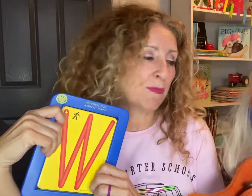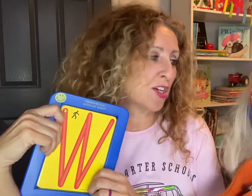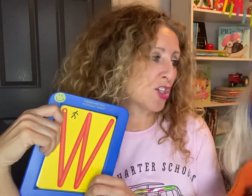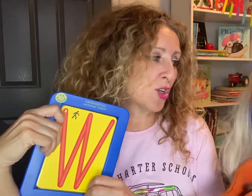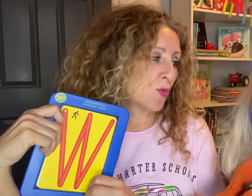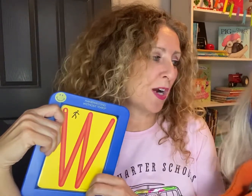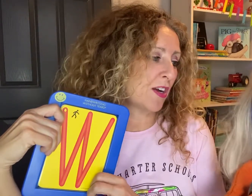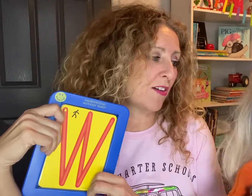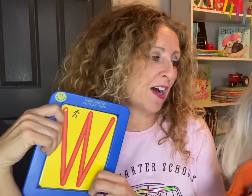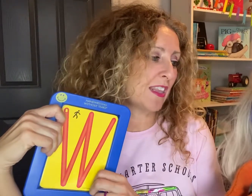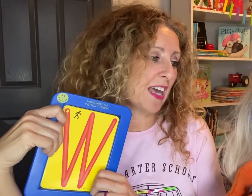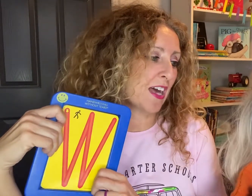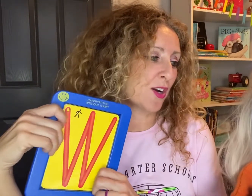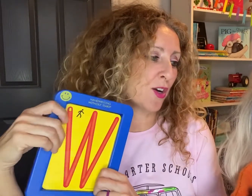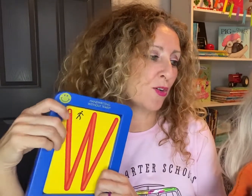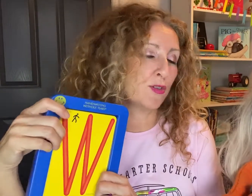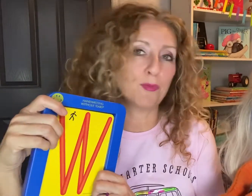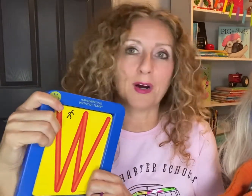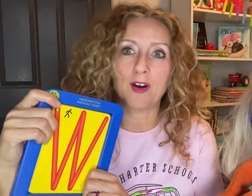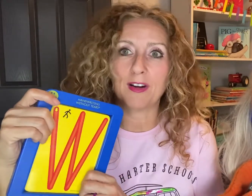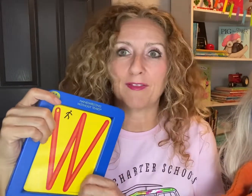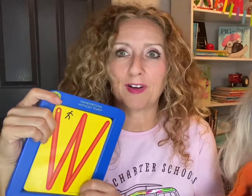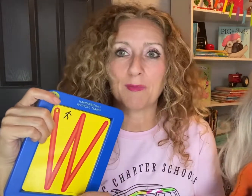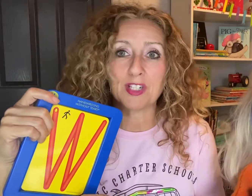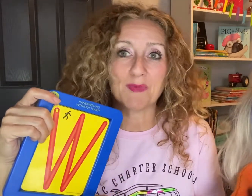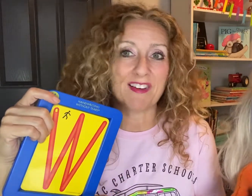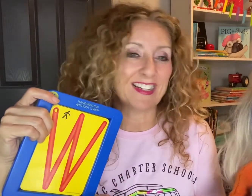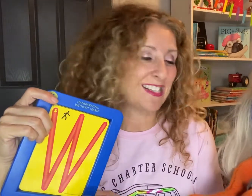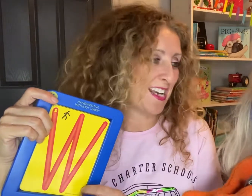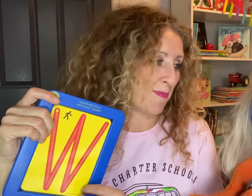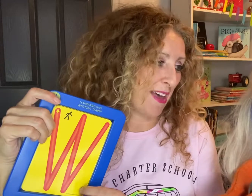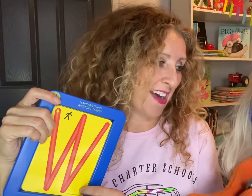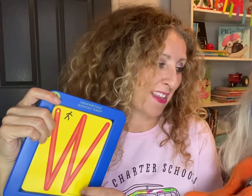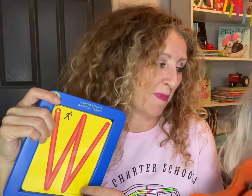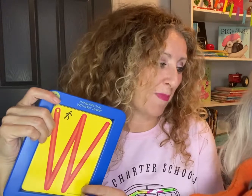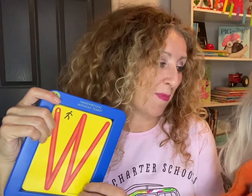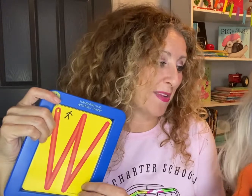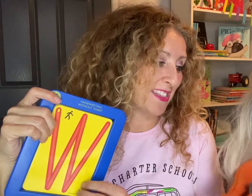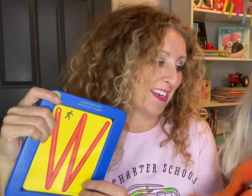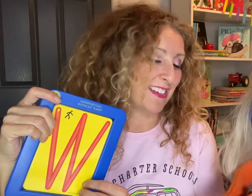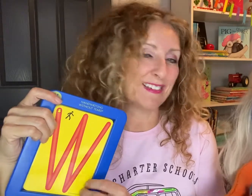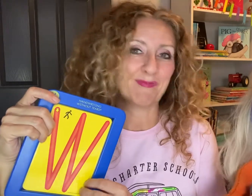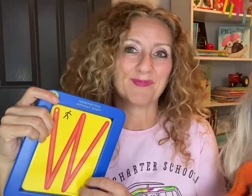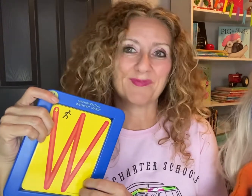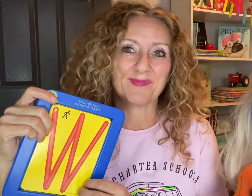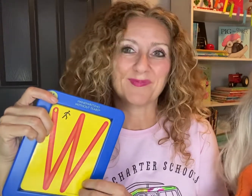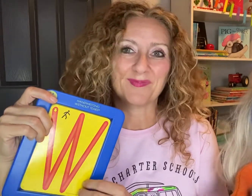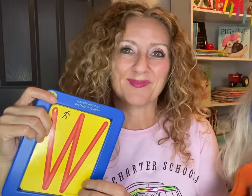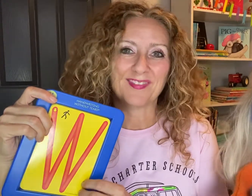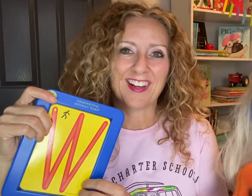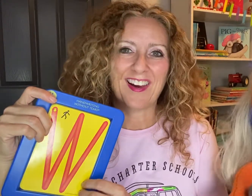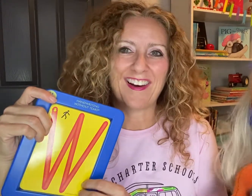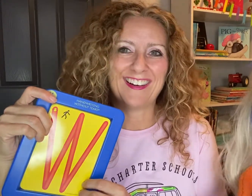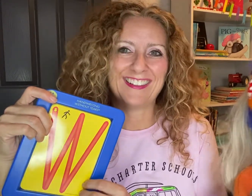not sure where you got that or who you borrowed it from but you might want to take it back. They might be missing it. It's a secret but we had fun.